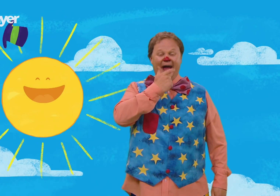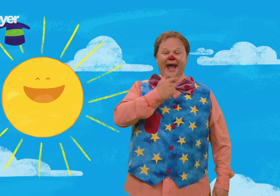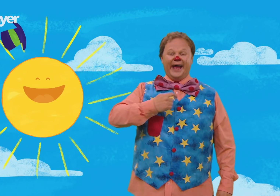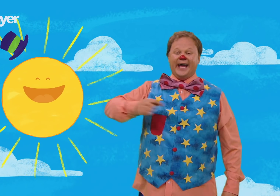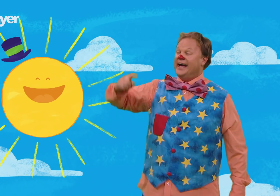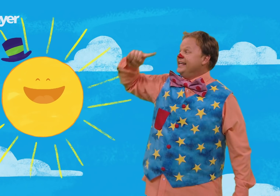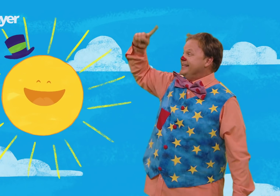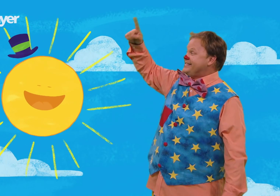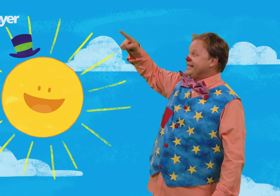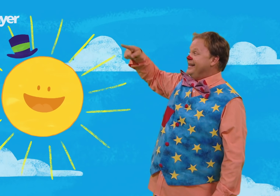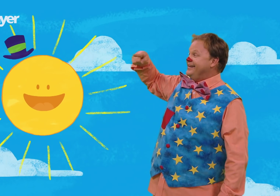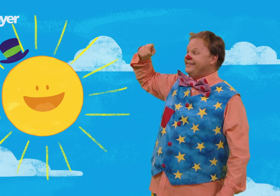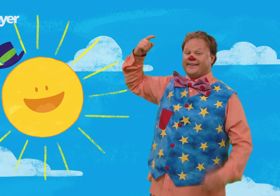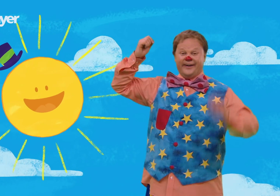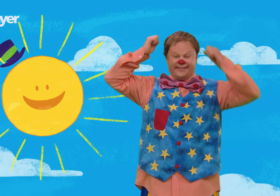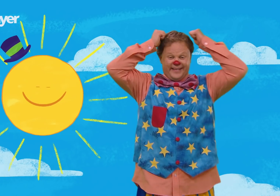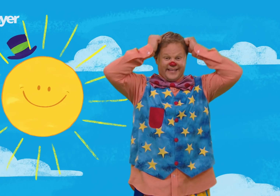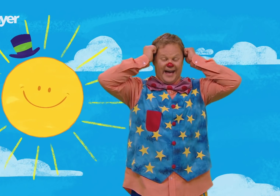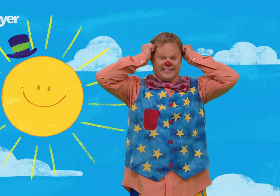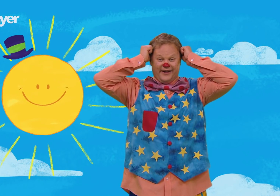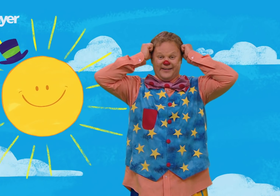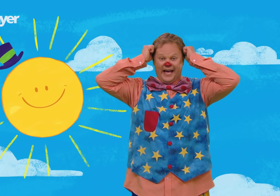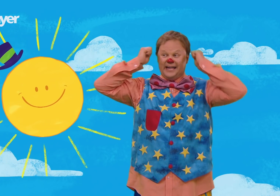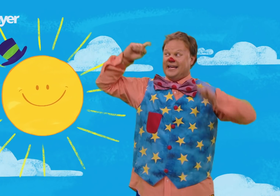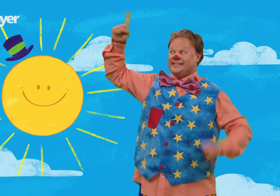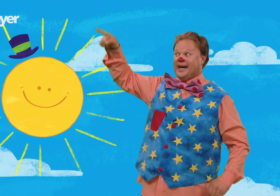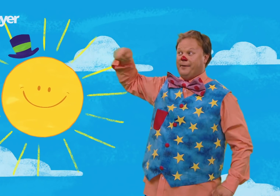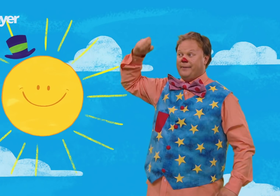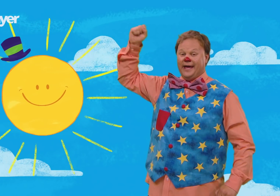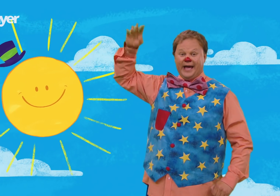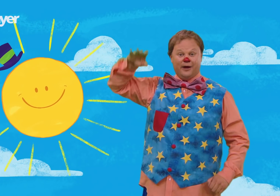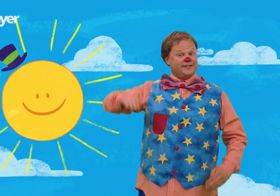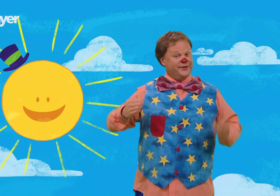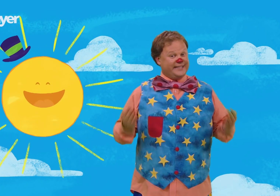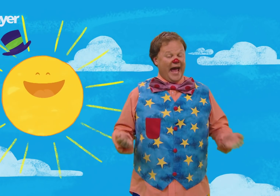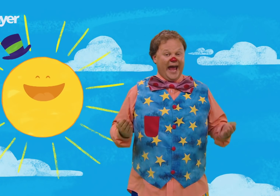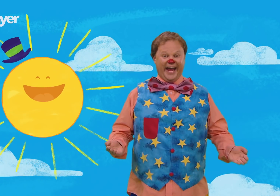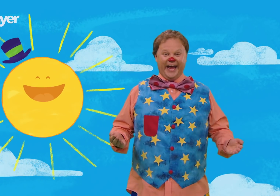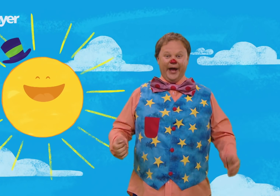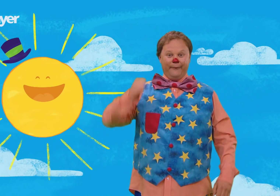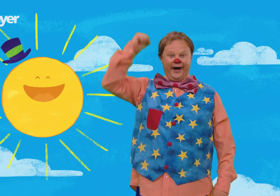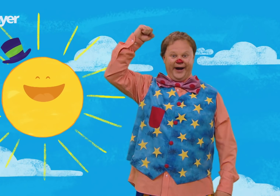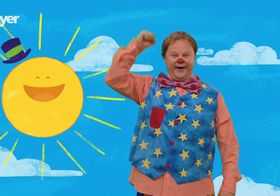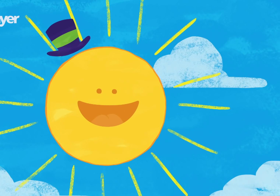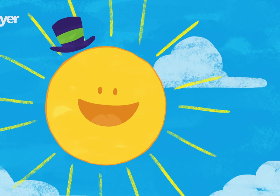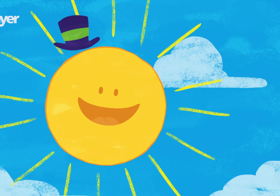hooray! The sun has got his hat on and he's coming out today. Woohoo!